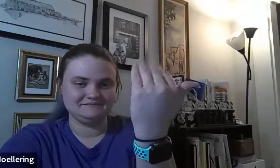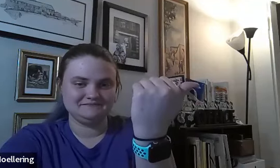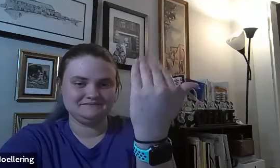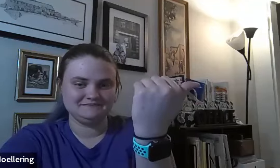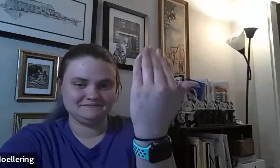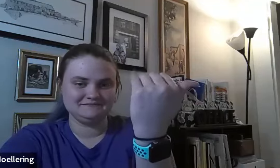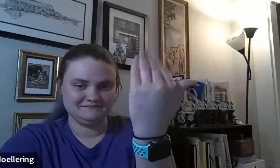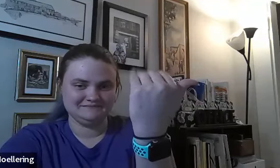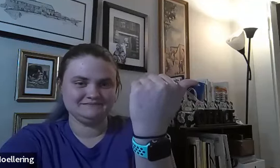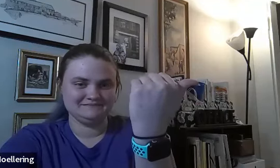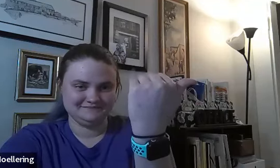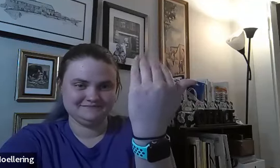15.